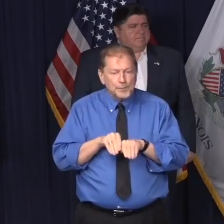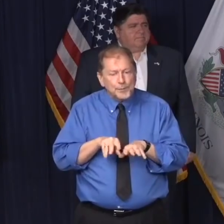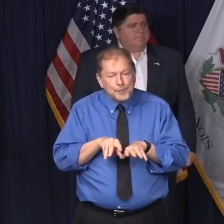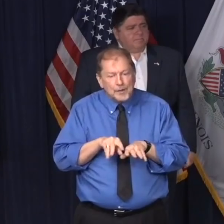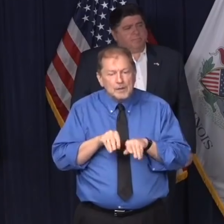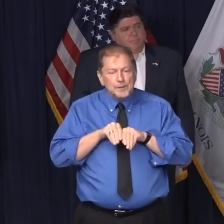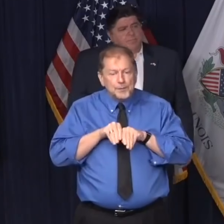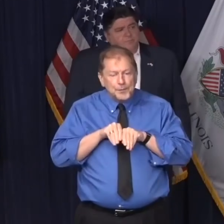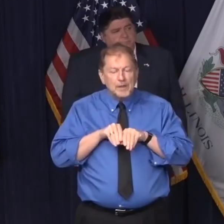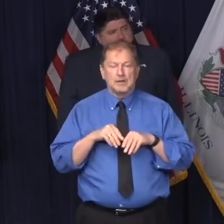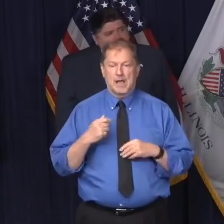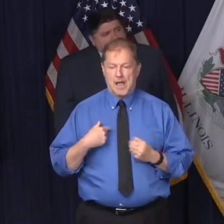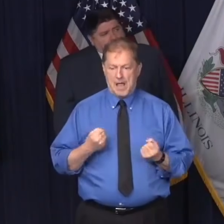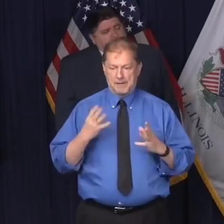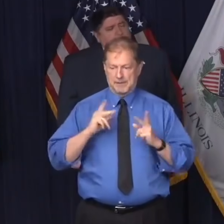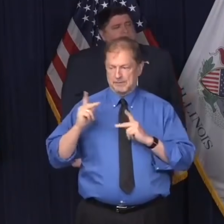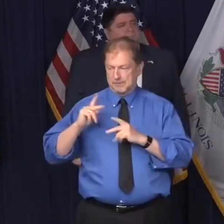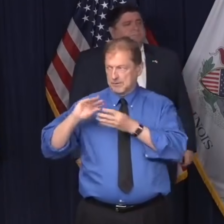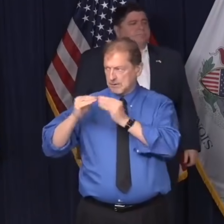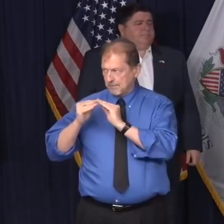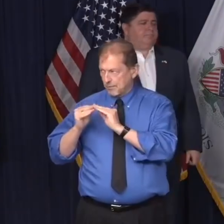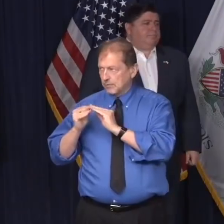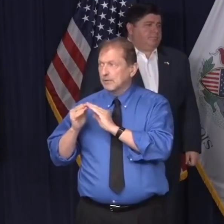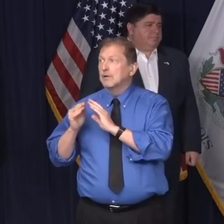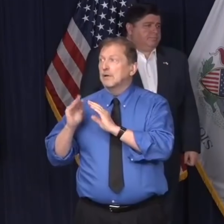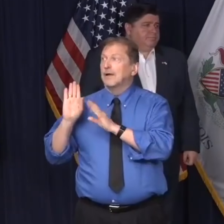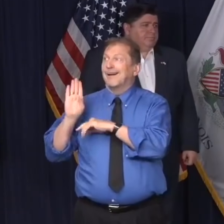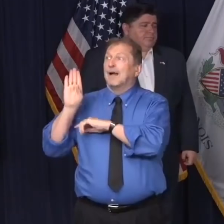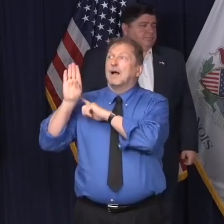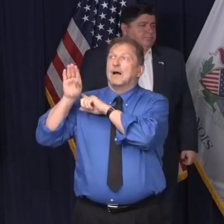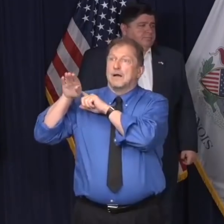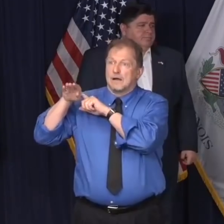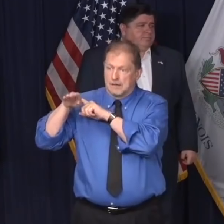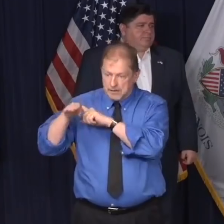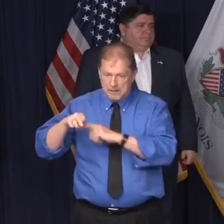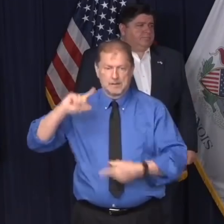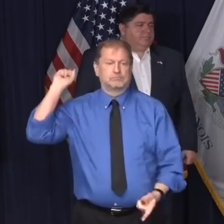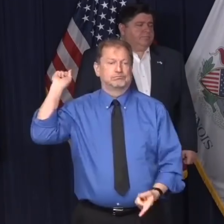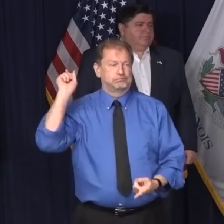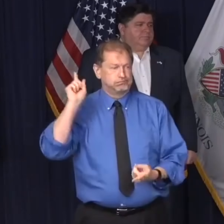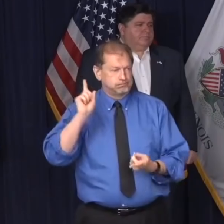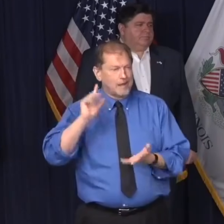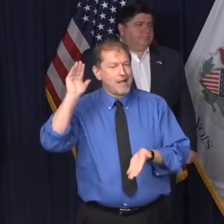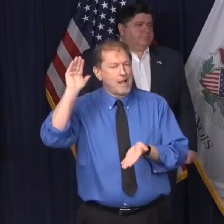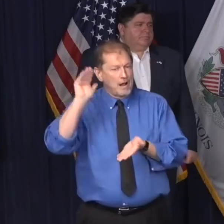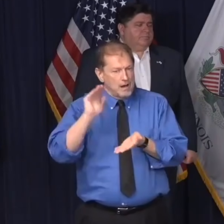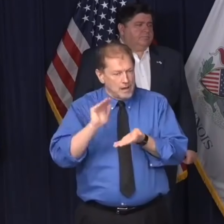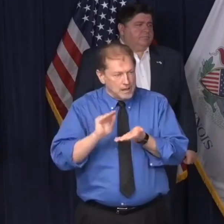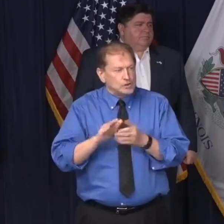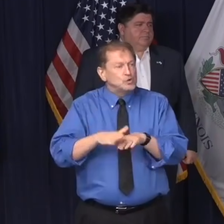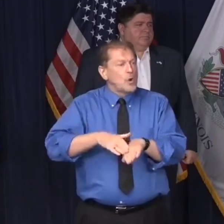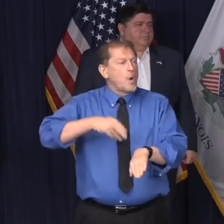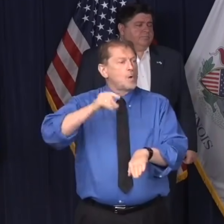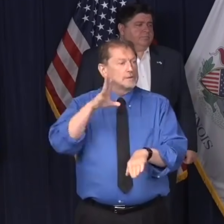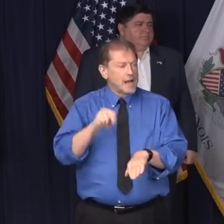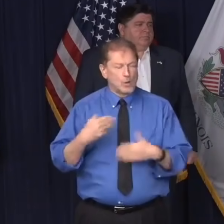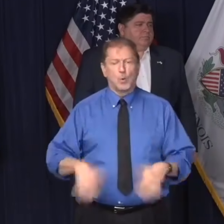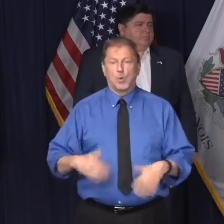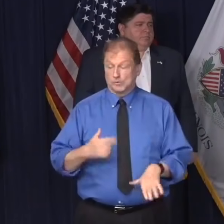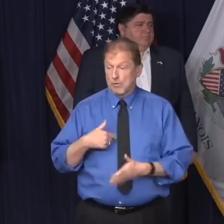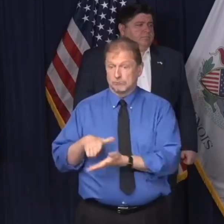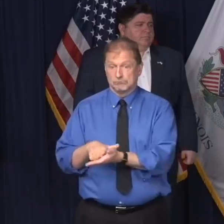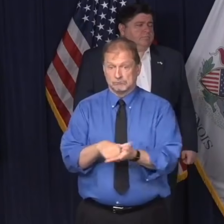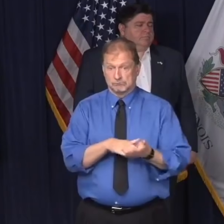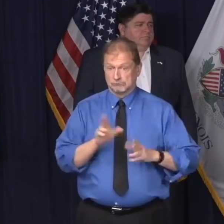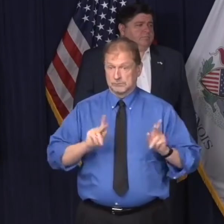and the number of fatalities have flattened, that we have curbed that number significantly. So I want to applaud the people